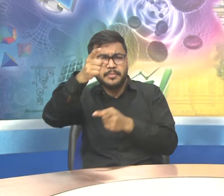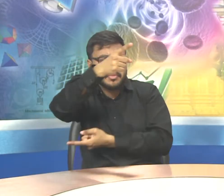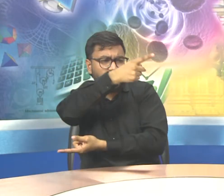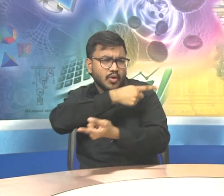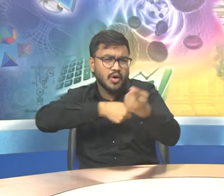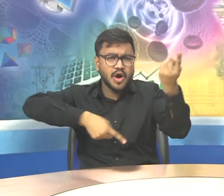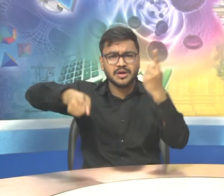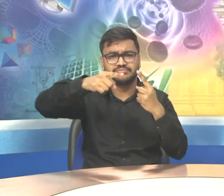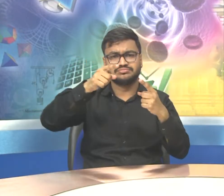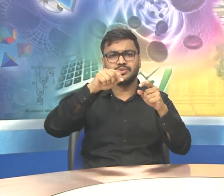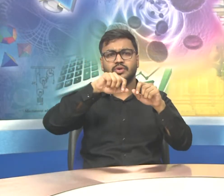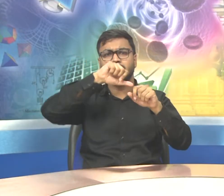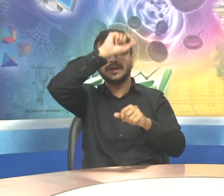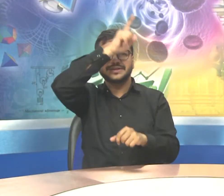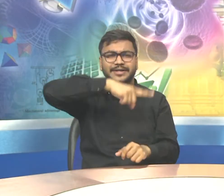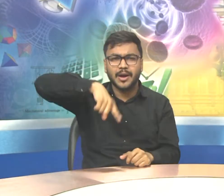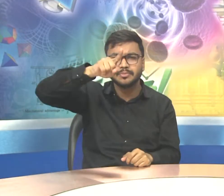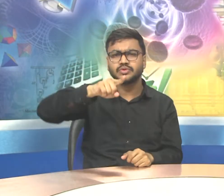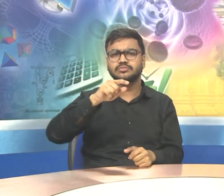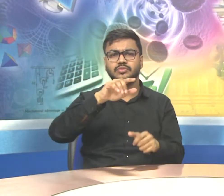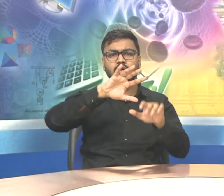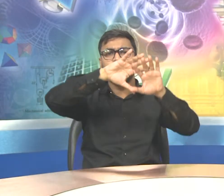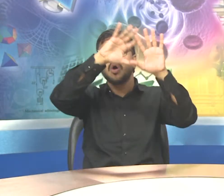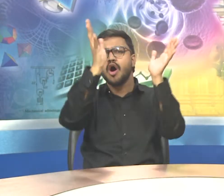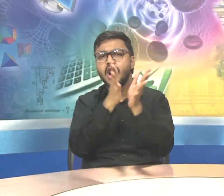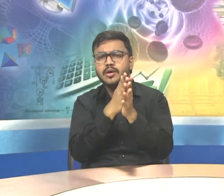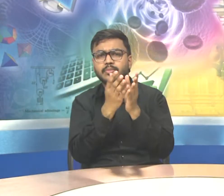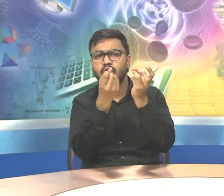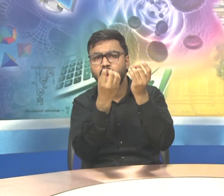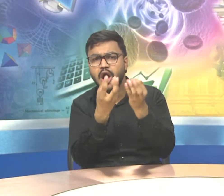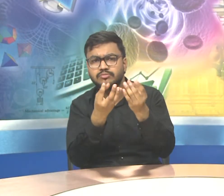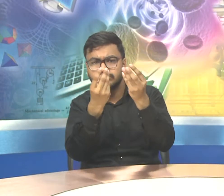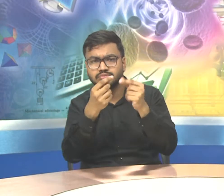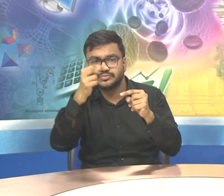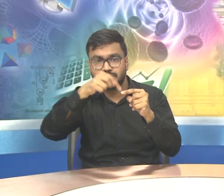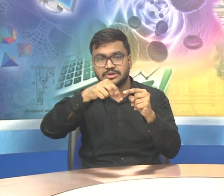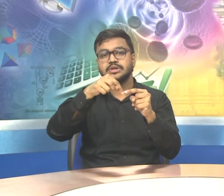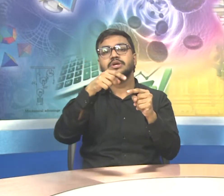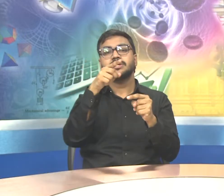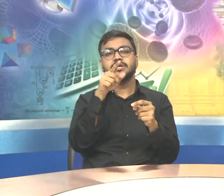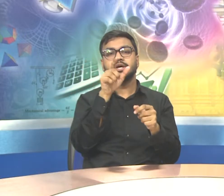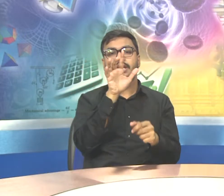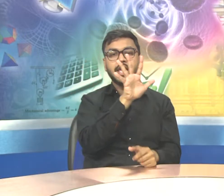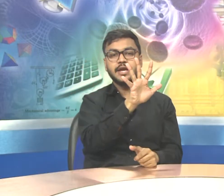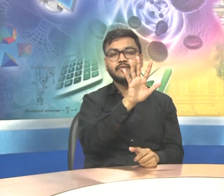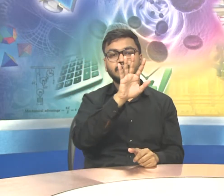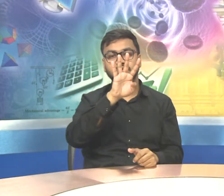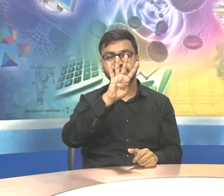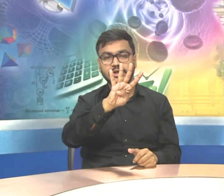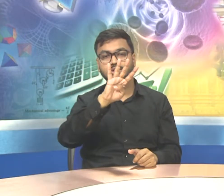the votes of all the state legislative assemblies are added.